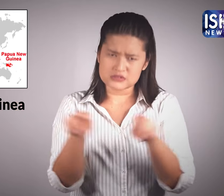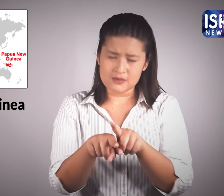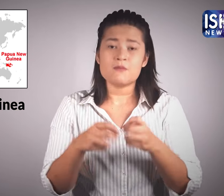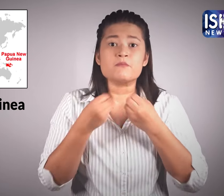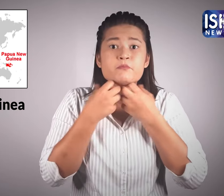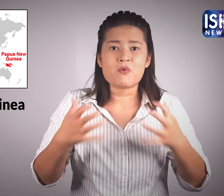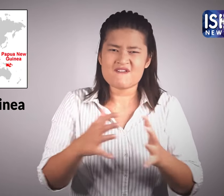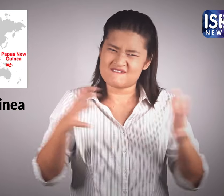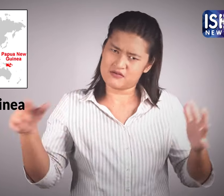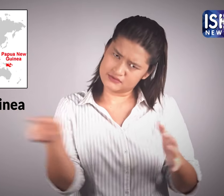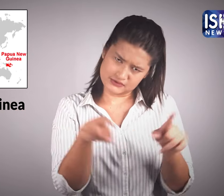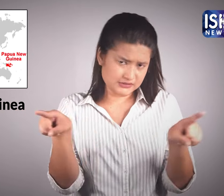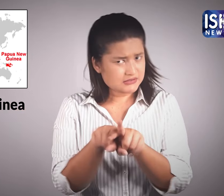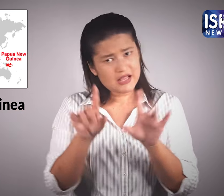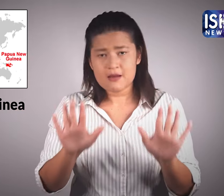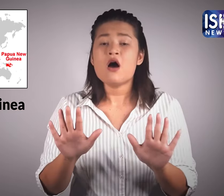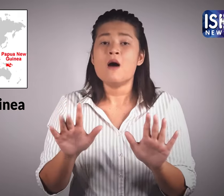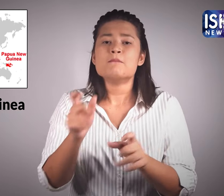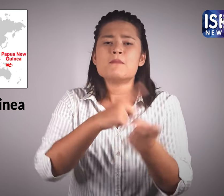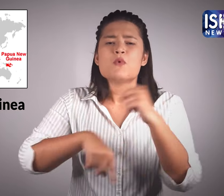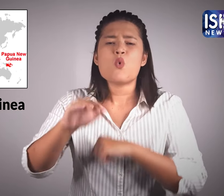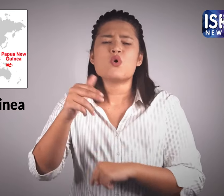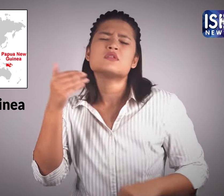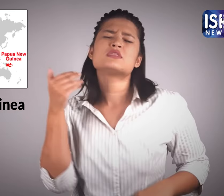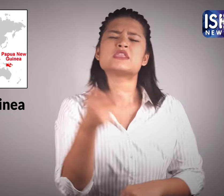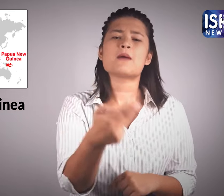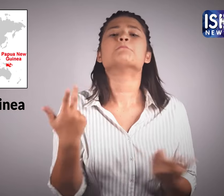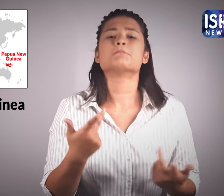Papua New Guinea call the same species as bush chicken.